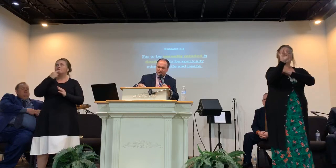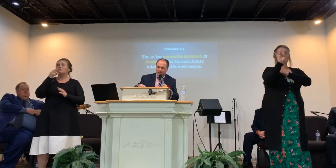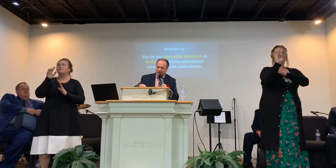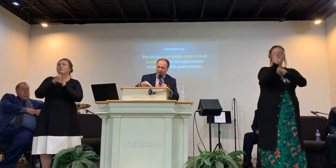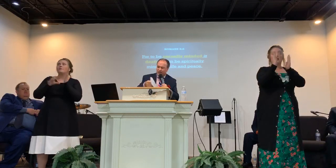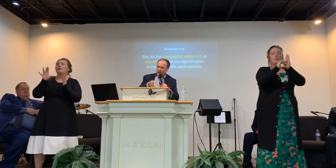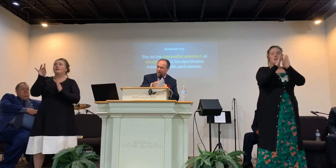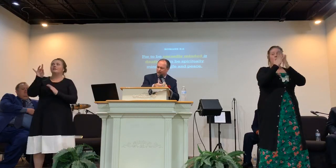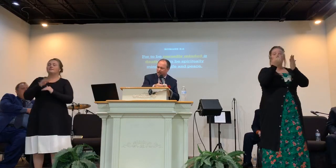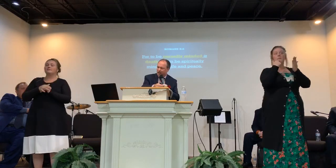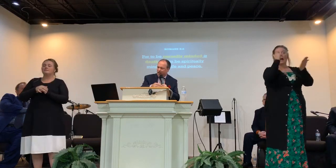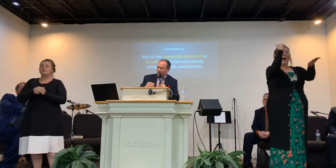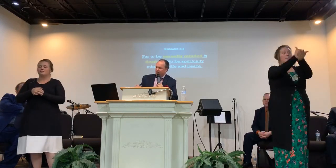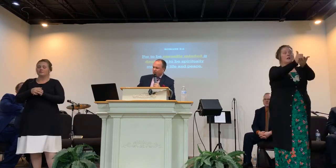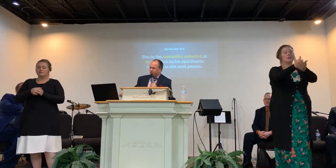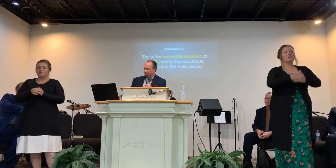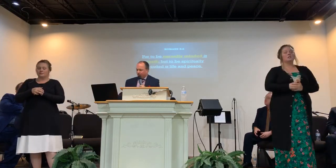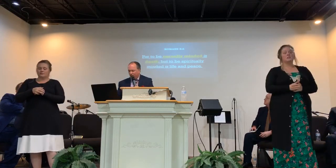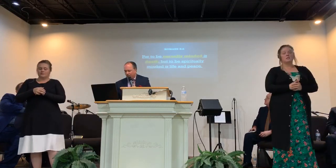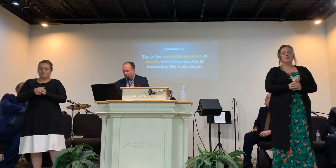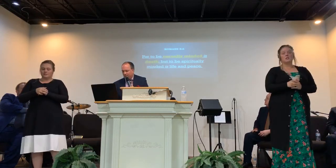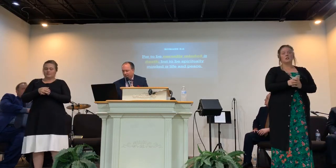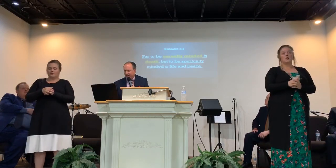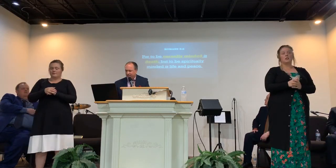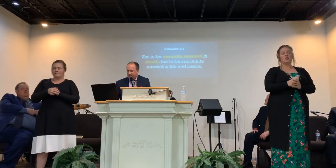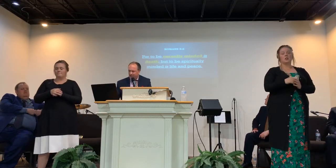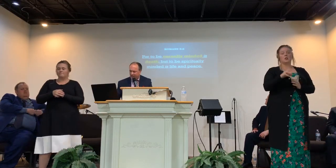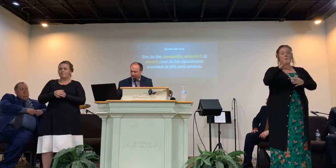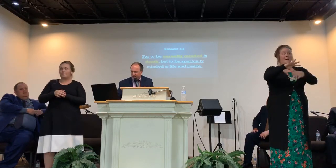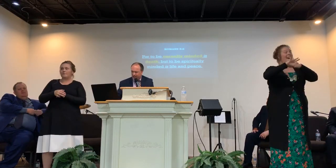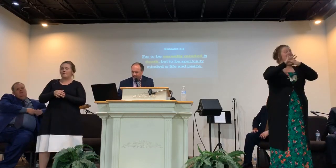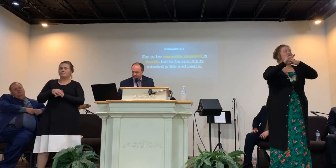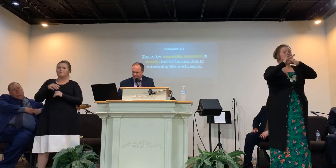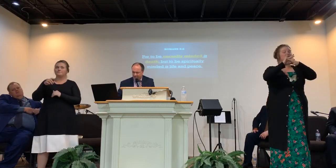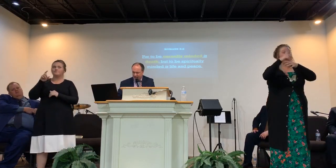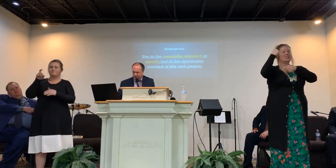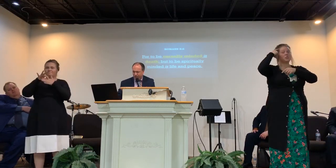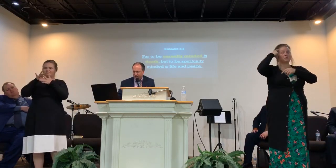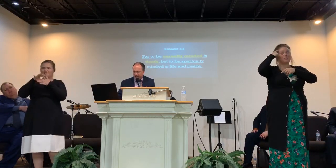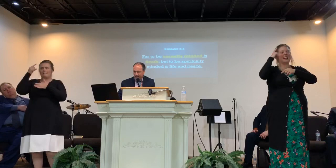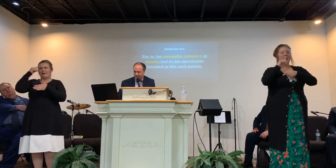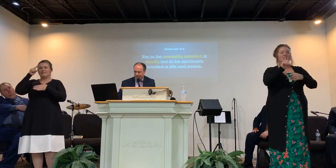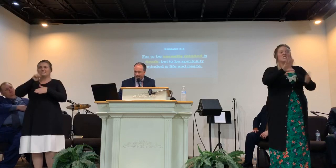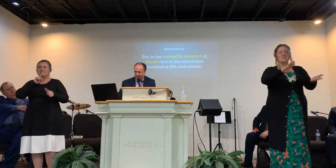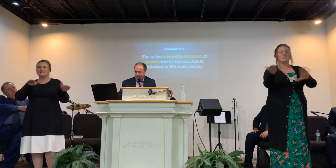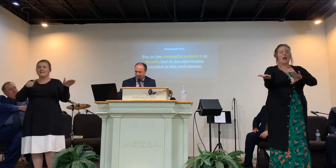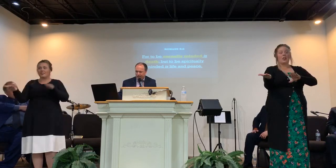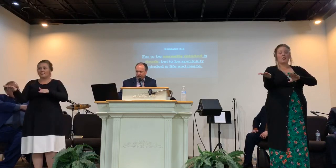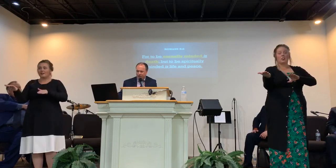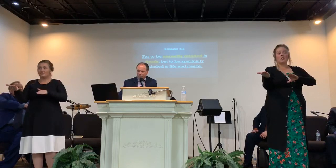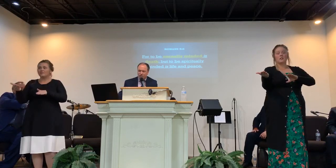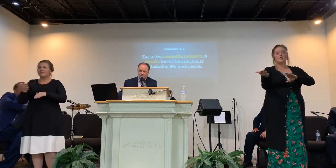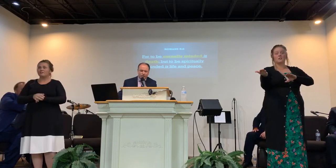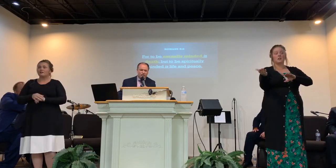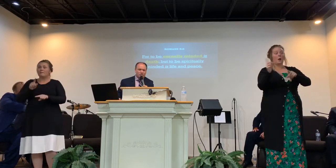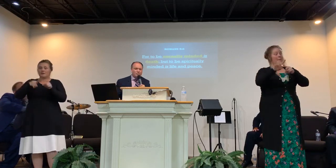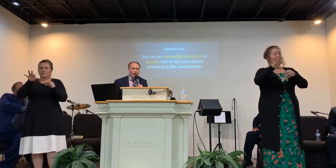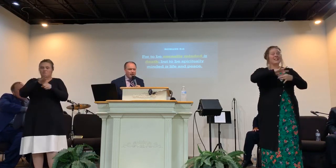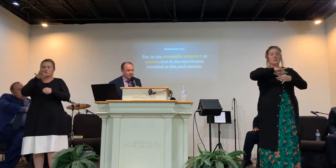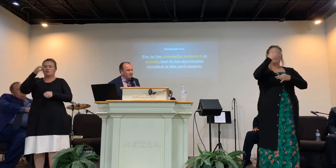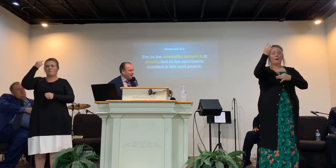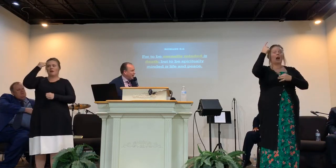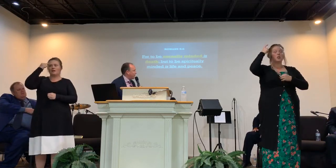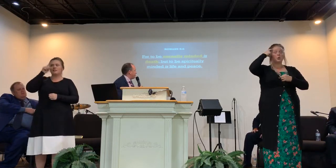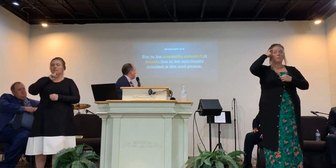says, amen, that to be carnally minded is death, but to be